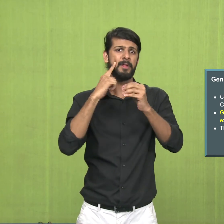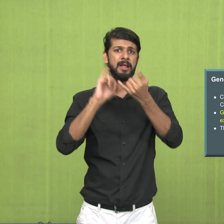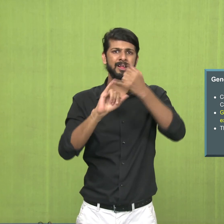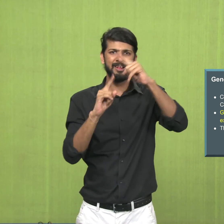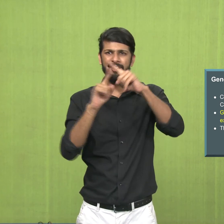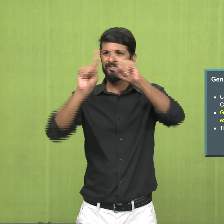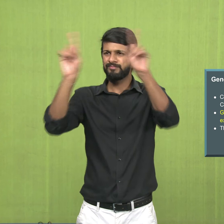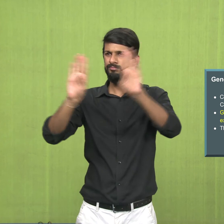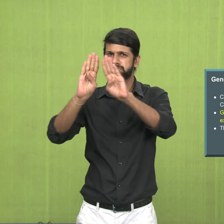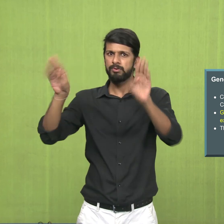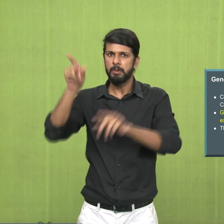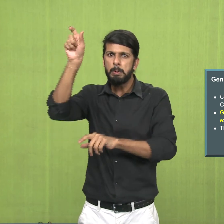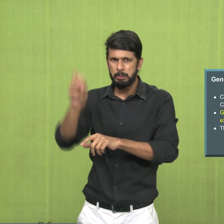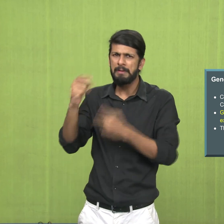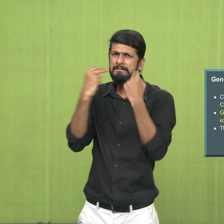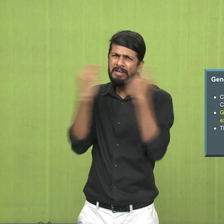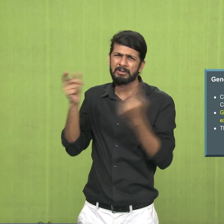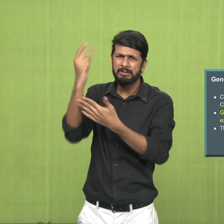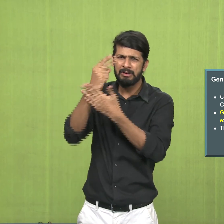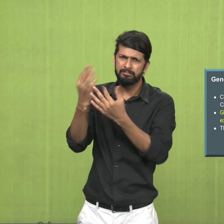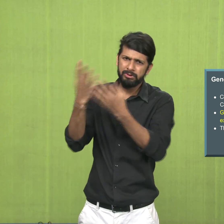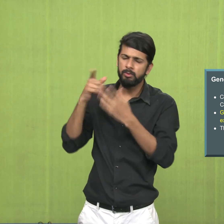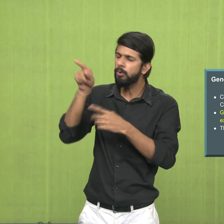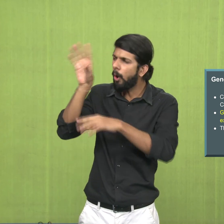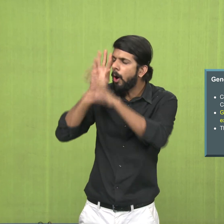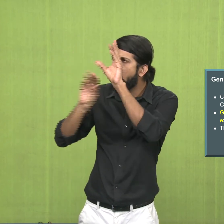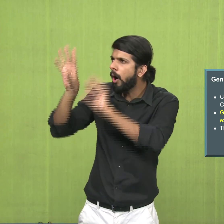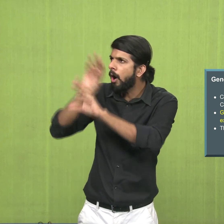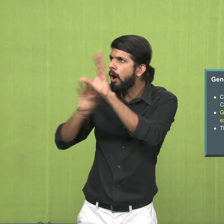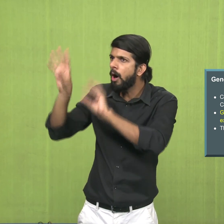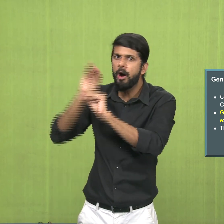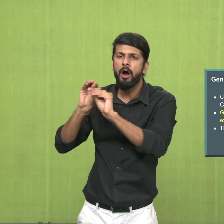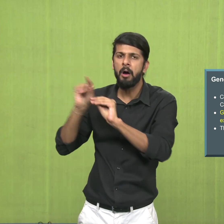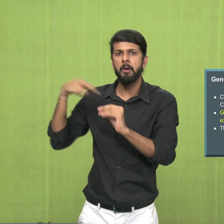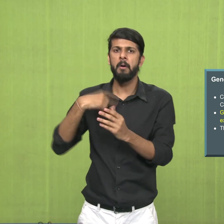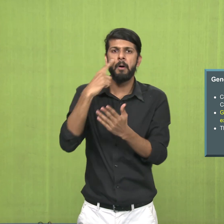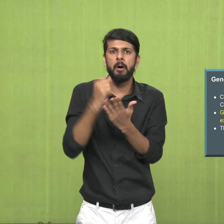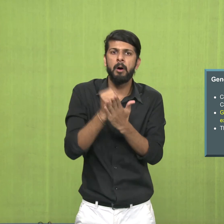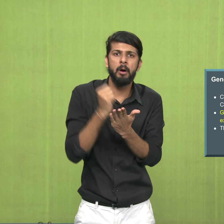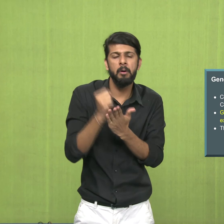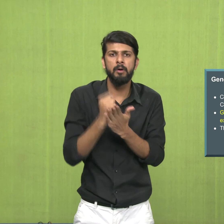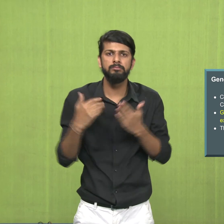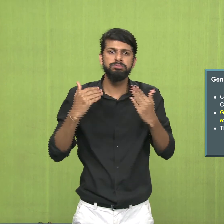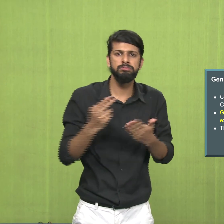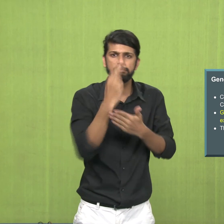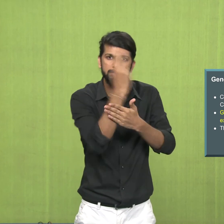European styles, like the cubist technique was one of the techniques, famous techniques of the